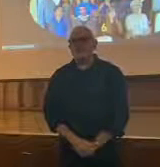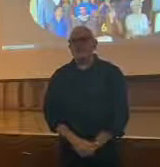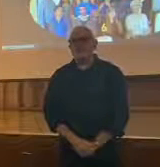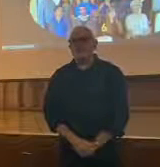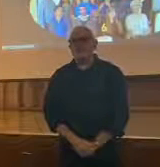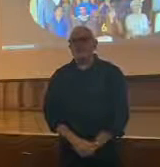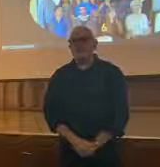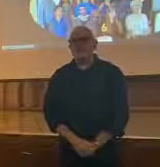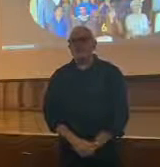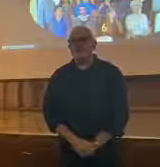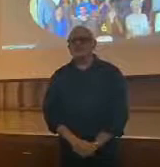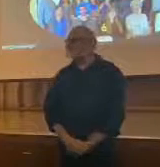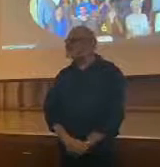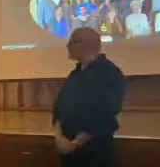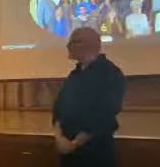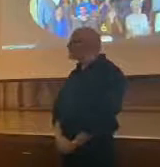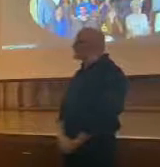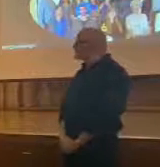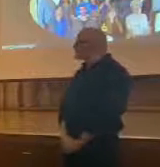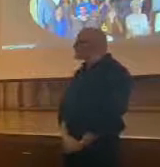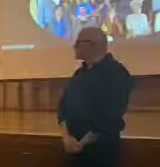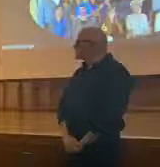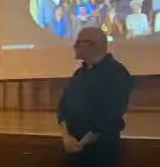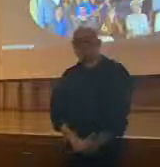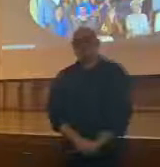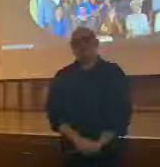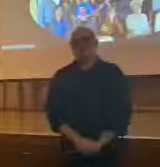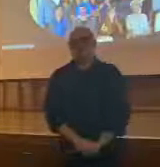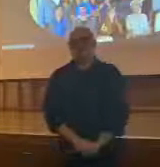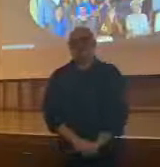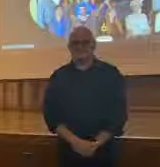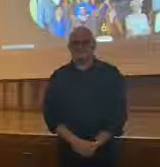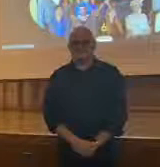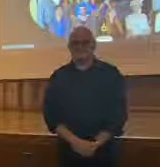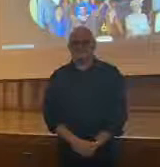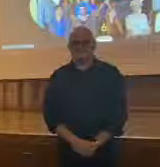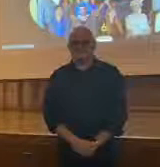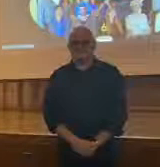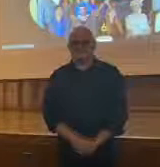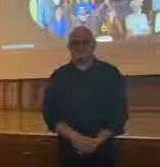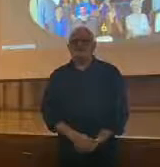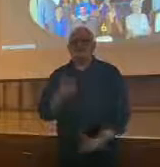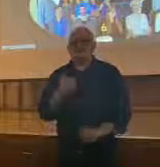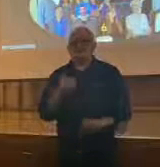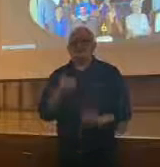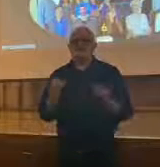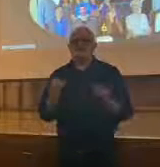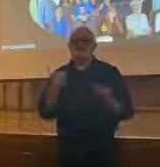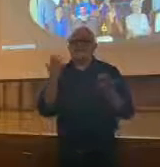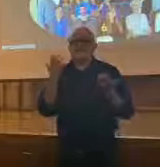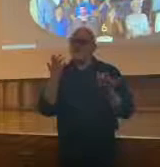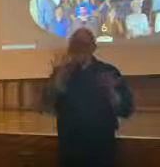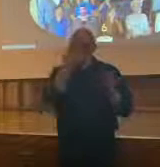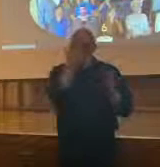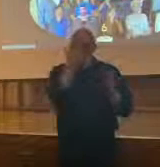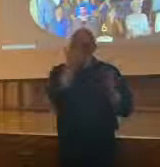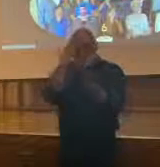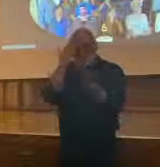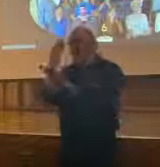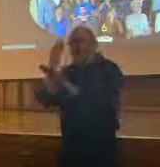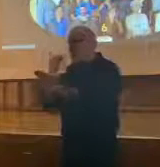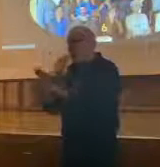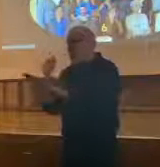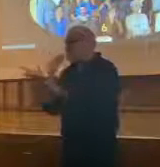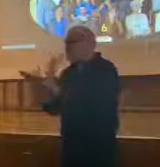Okay, so there are a few other people I want to thank, obviously. I want to thank Tech and Learning for putting this all together. So for Tech and Learning,